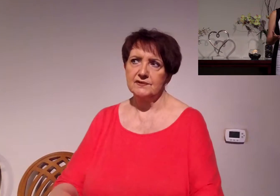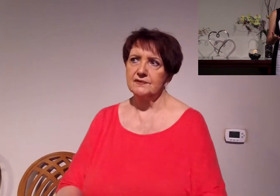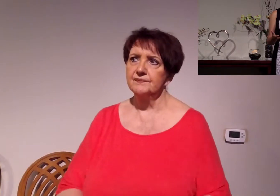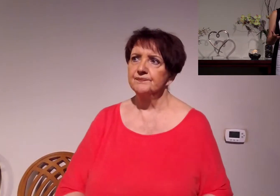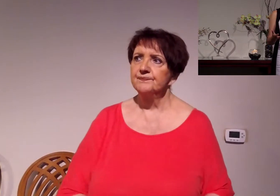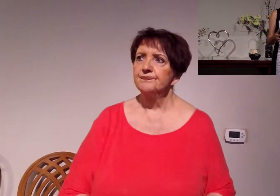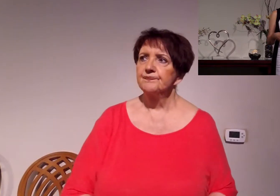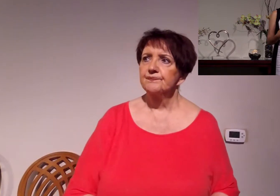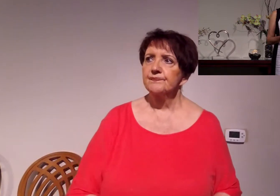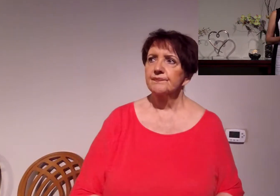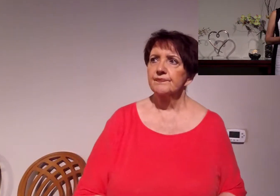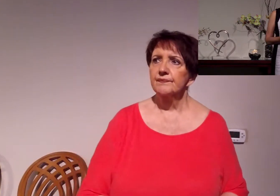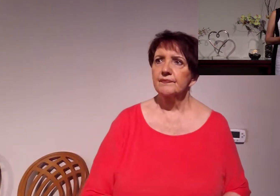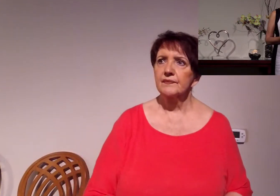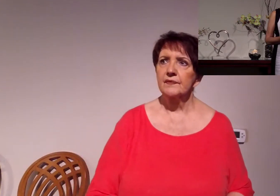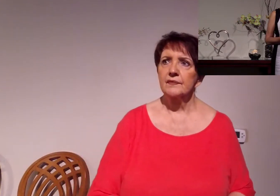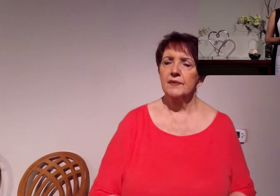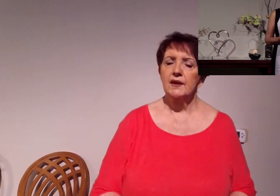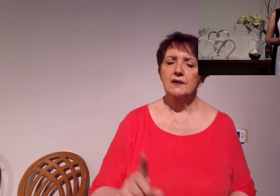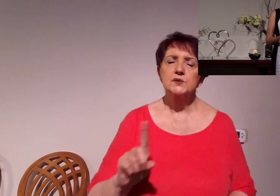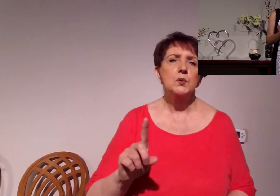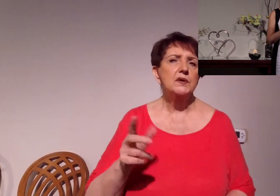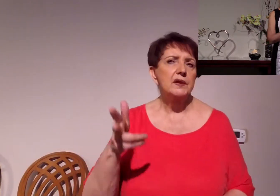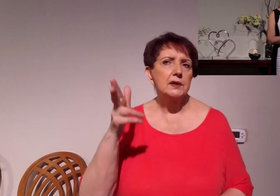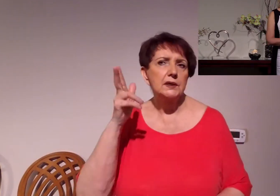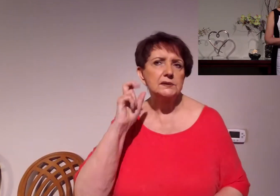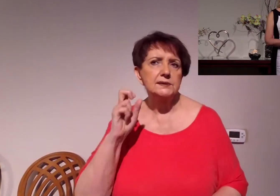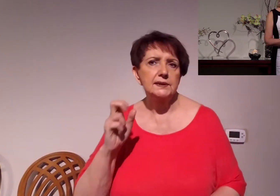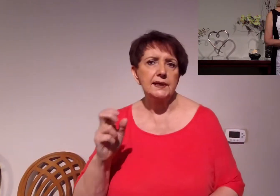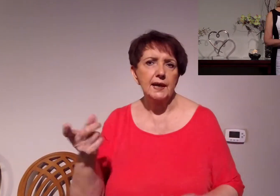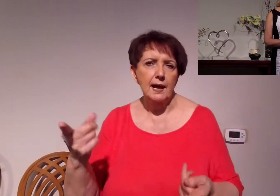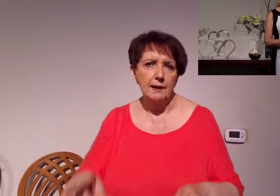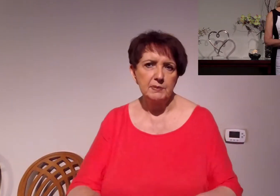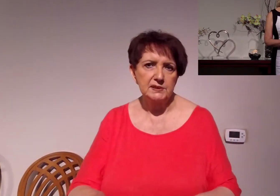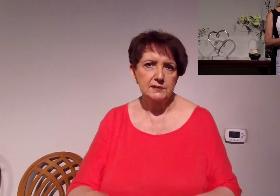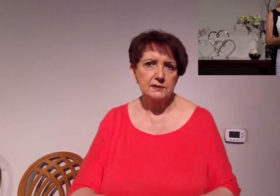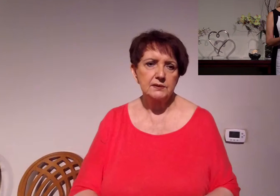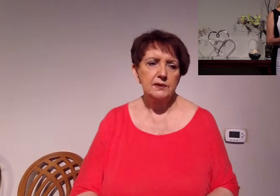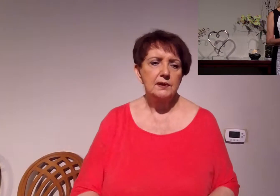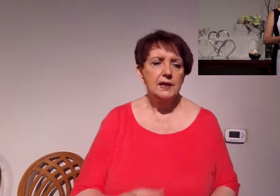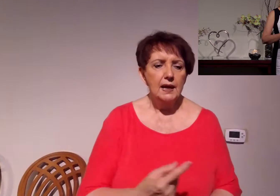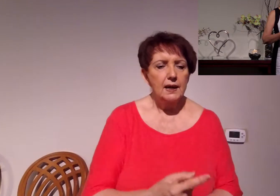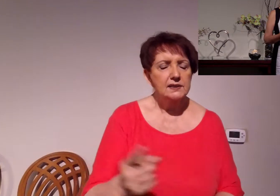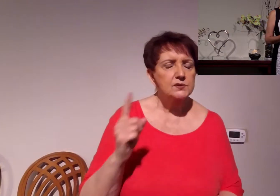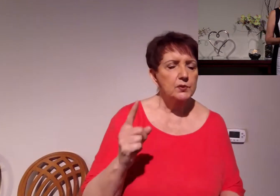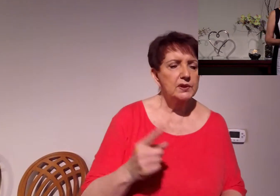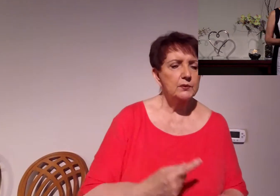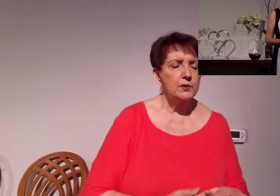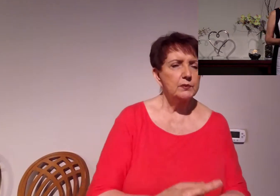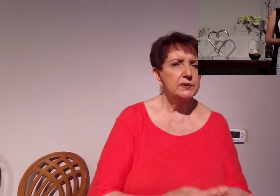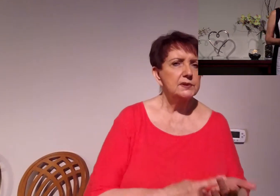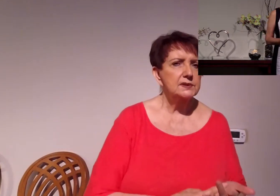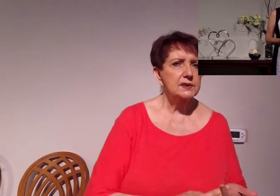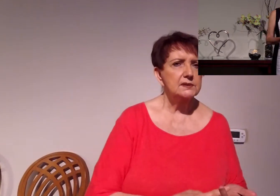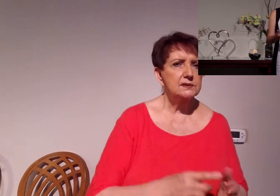So this is where the listening part comes in, right? Last week we talked a lot about communication and speaking and